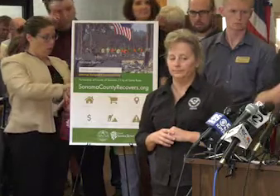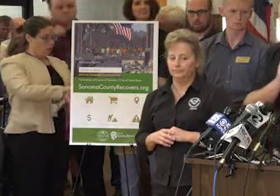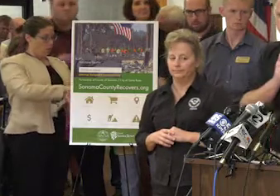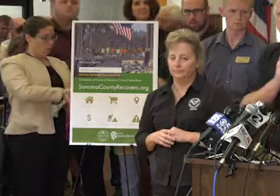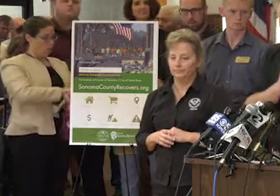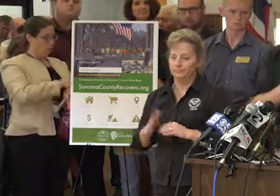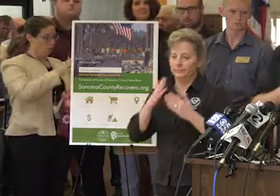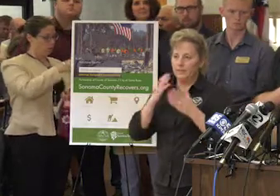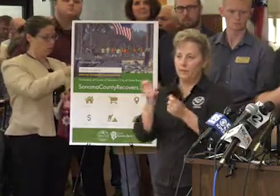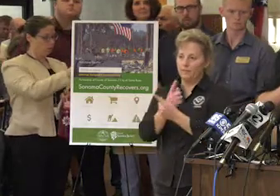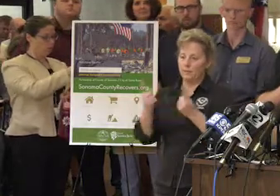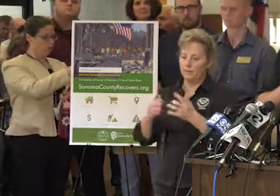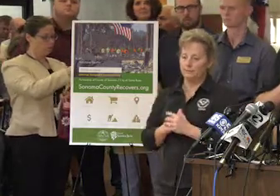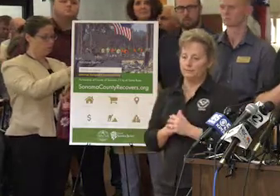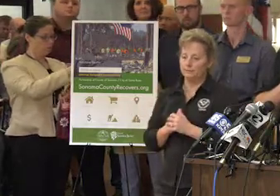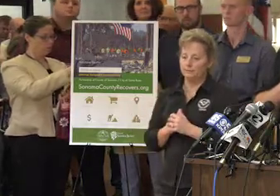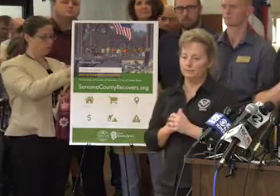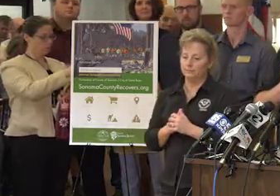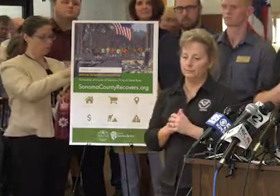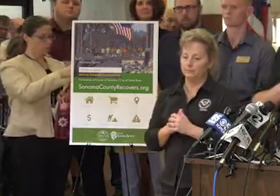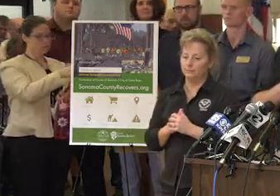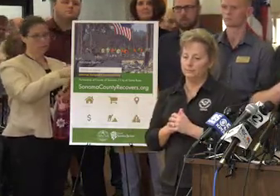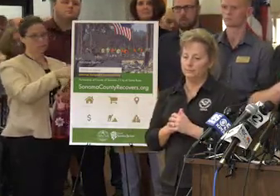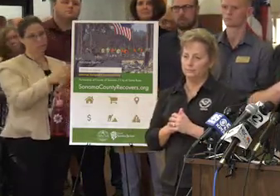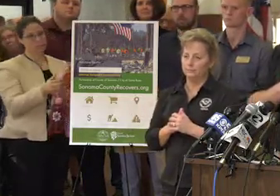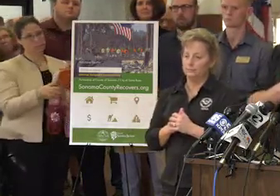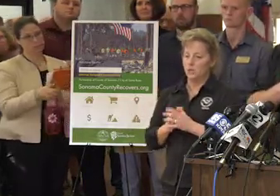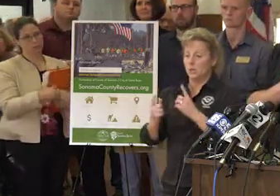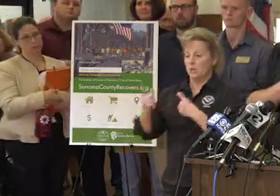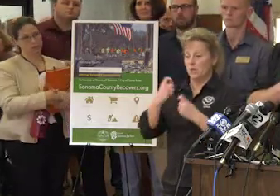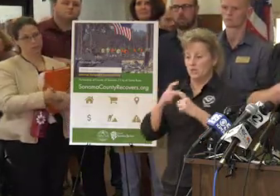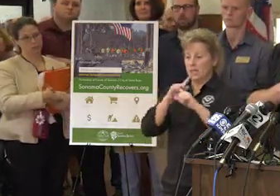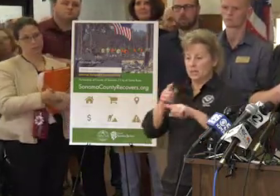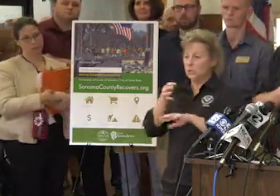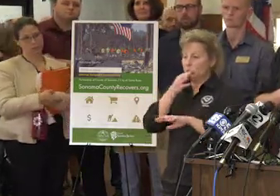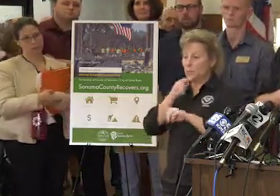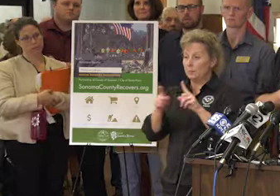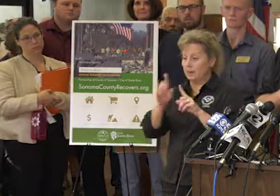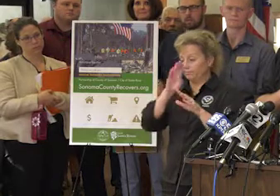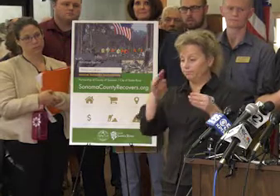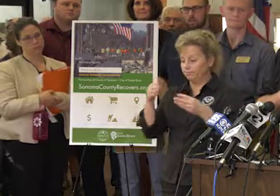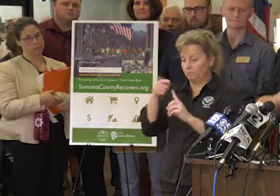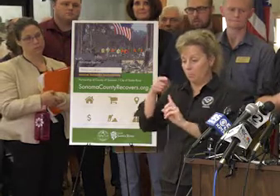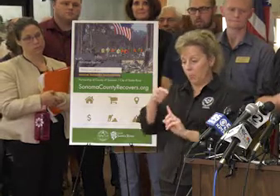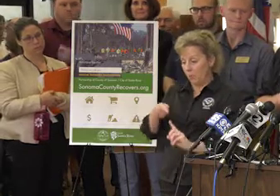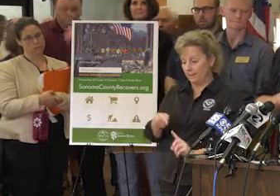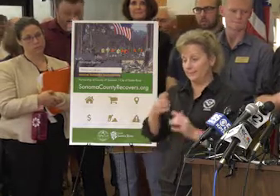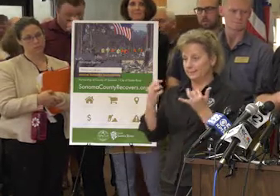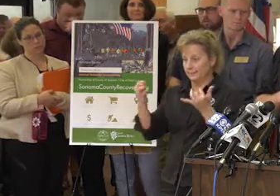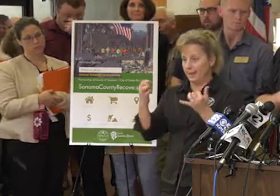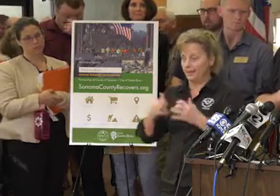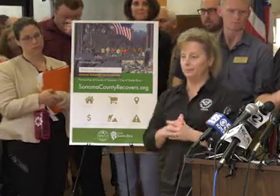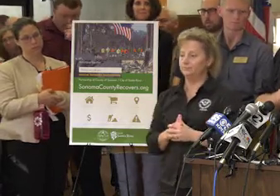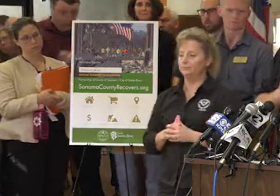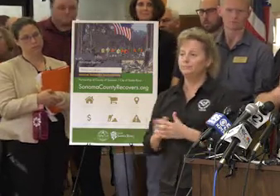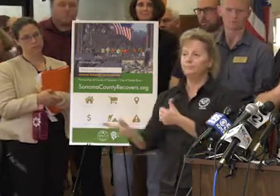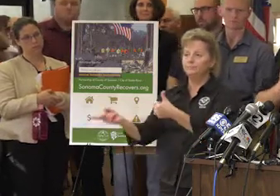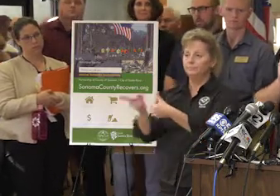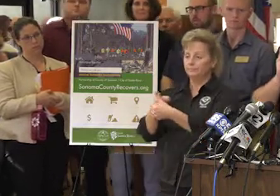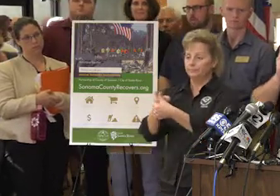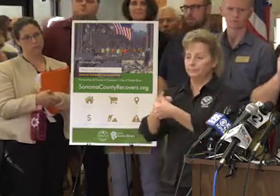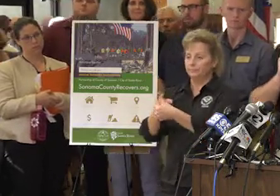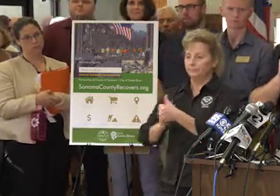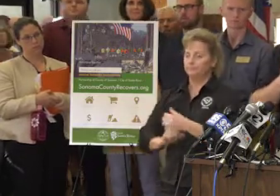All right, well, thank you, everybody. In a moment, we'll get to some Q&A, but I want to amplify a few points that were made today. First